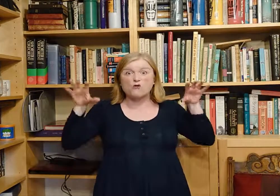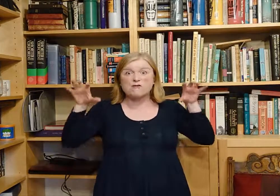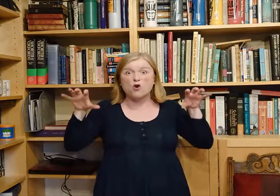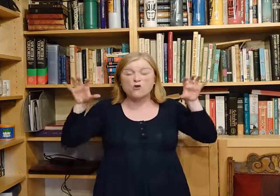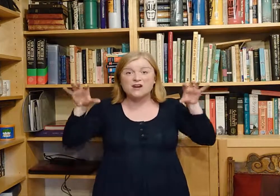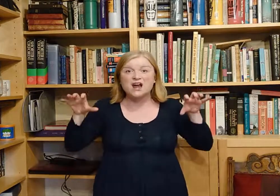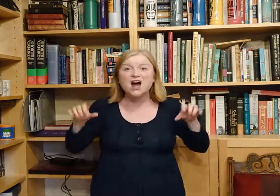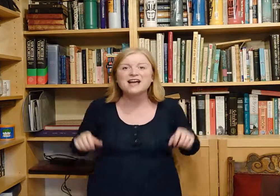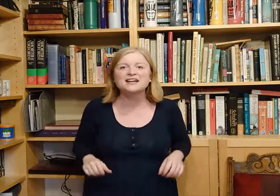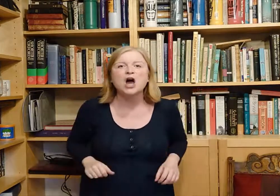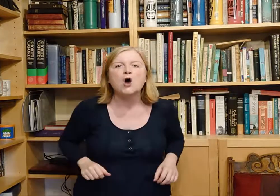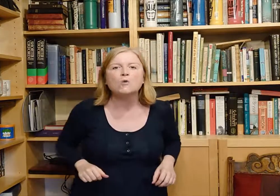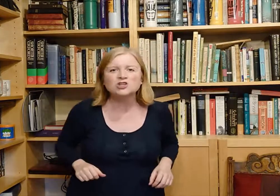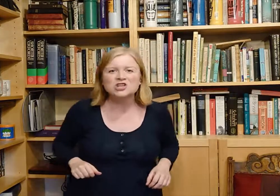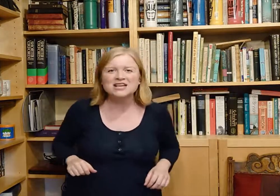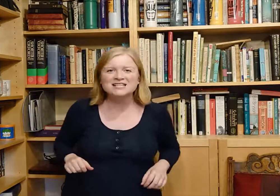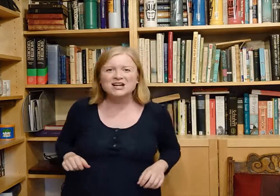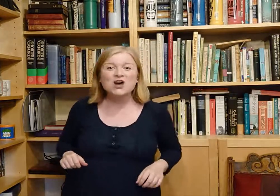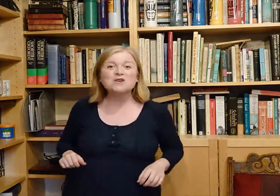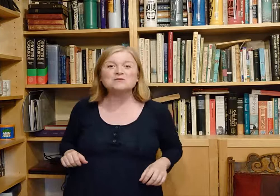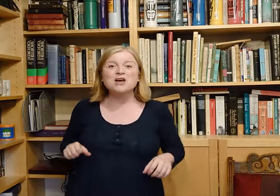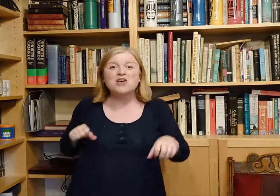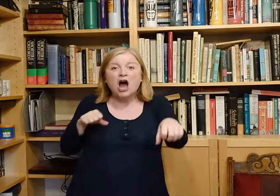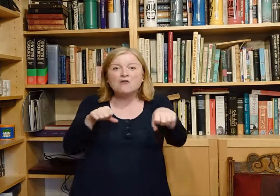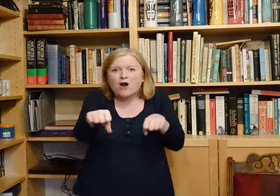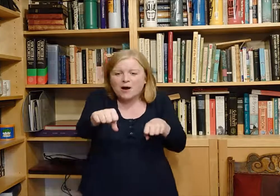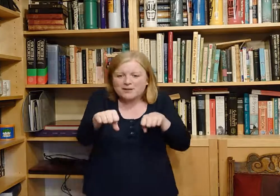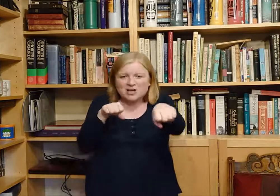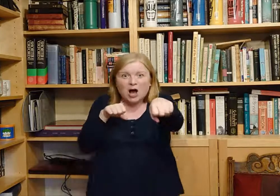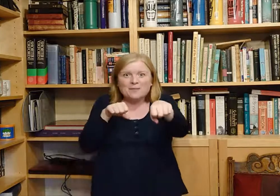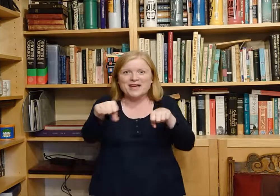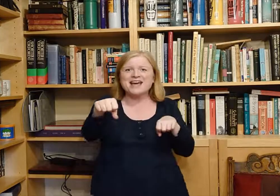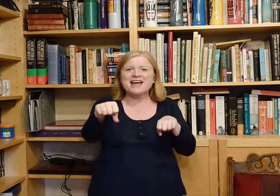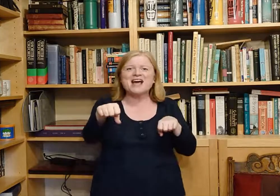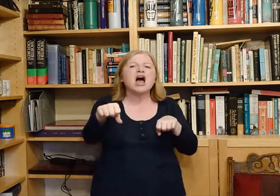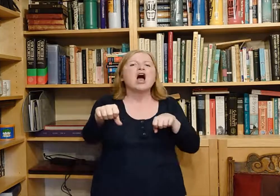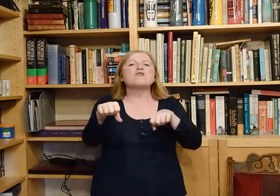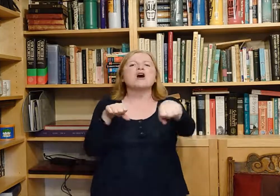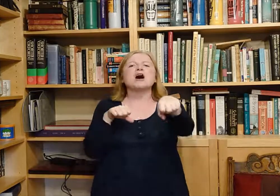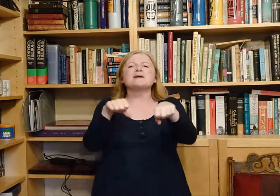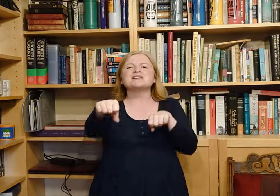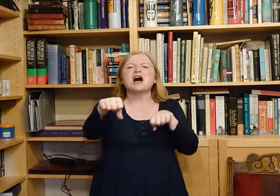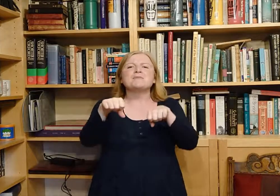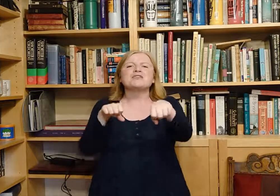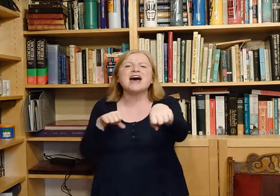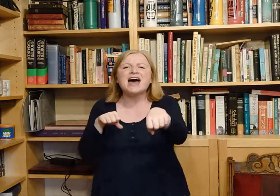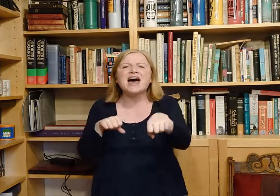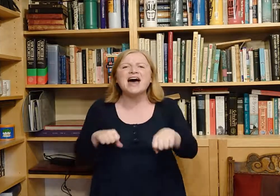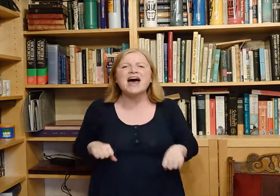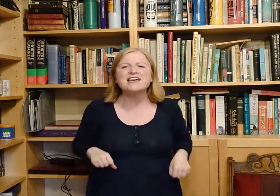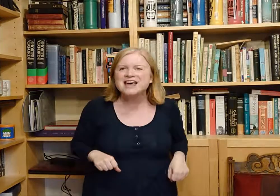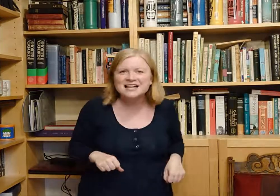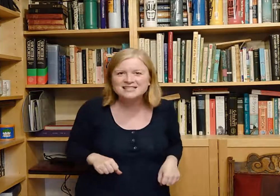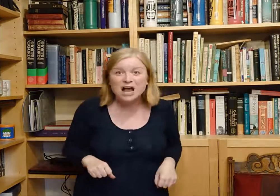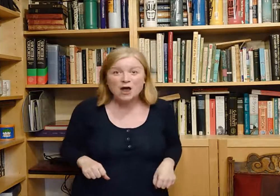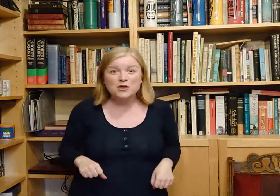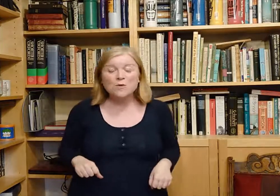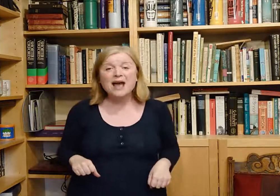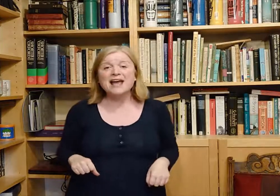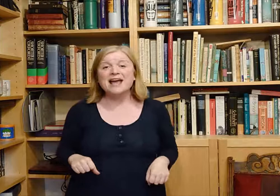roary, roary lion washing its clothes with a rubber dub here, a rubber dub there. That's the way